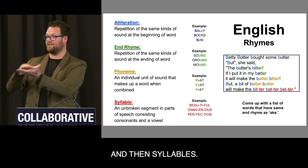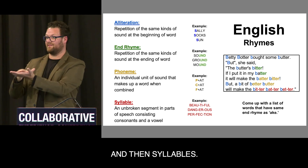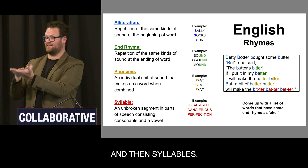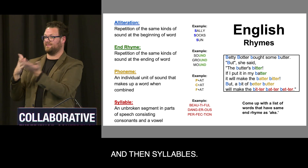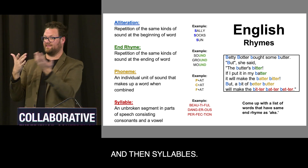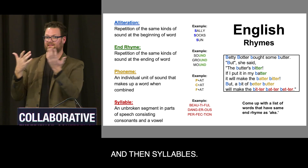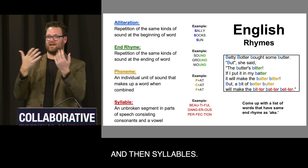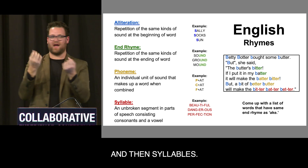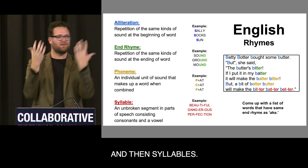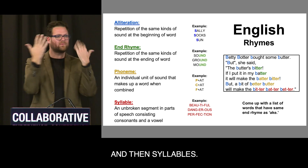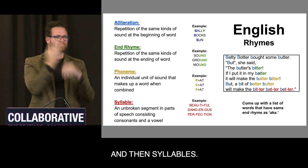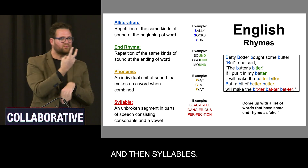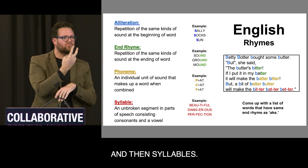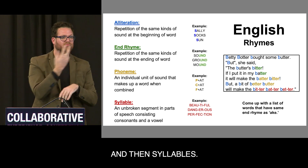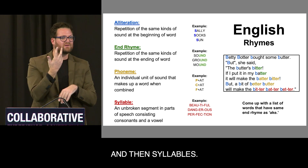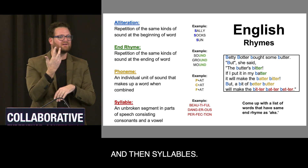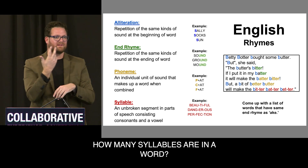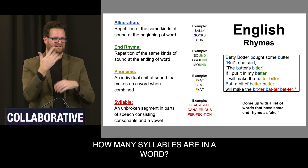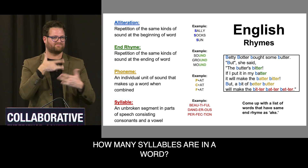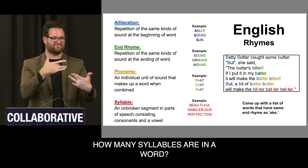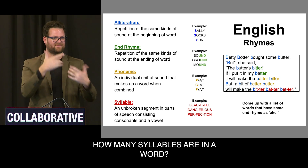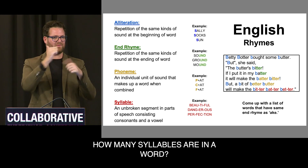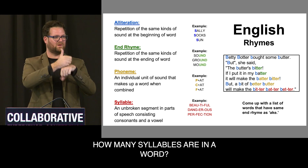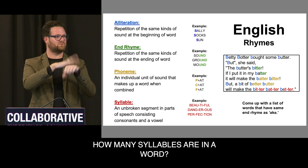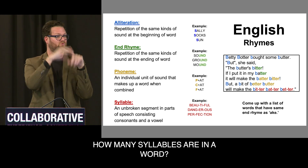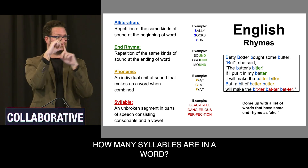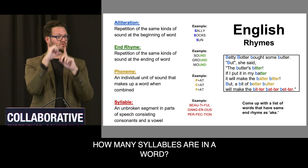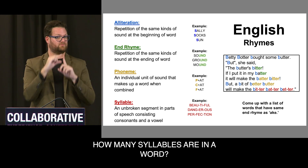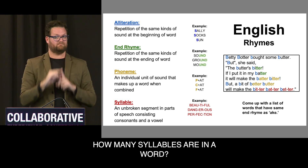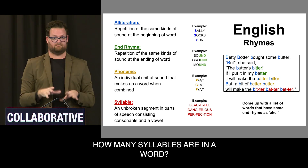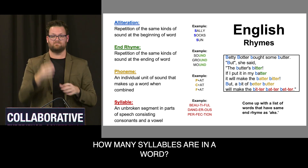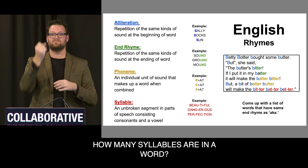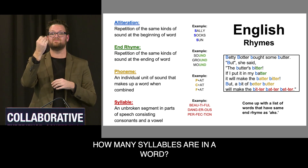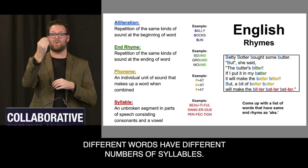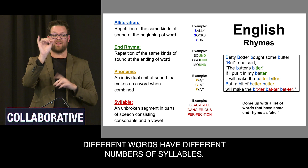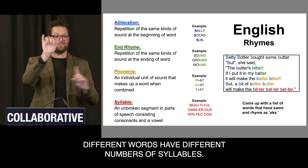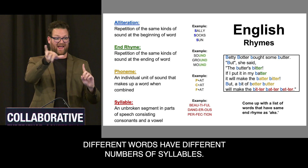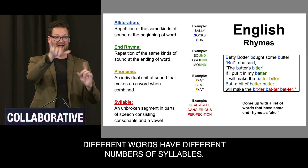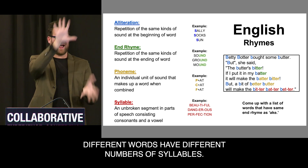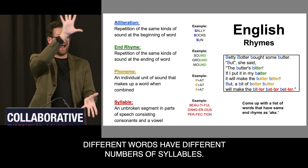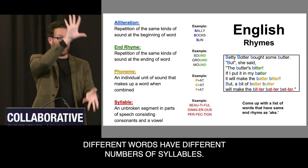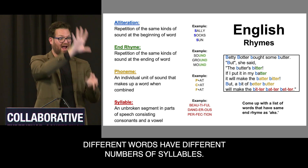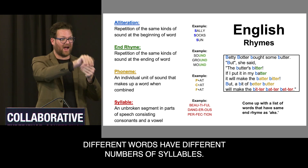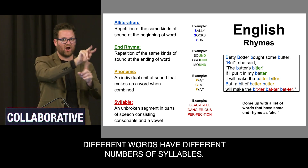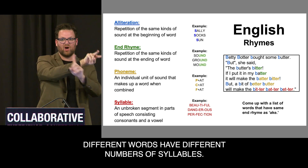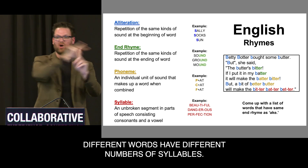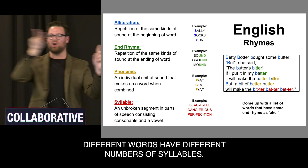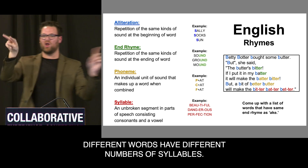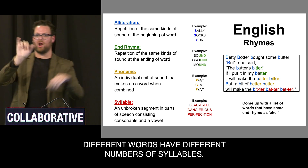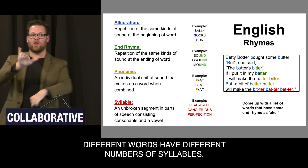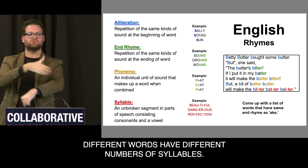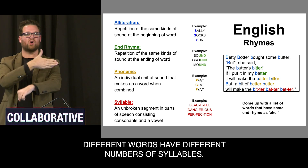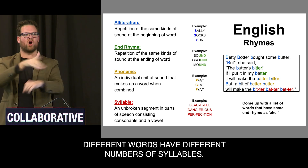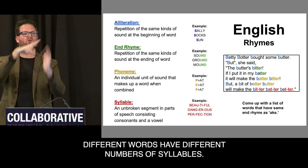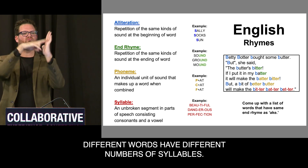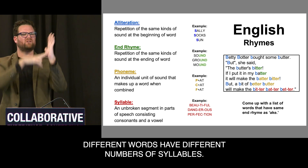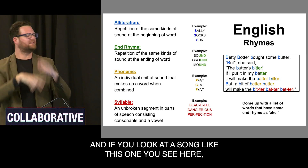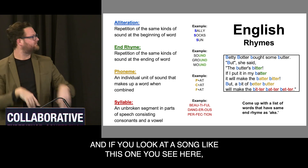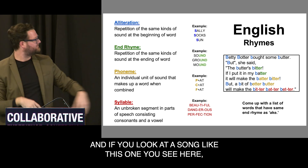And then syllables. How many syllables are in a word? Different words have different numbers of syllables. And if you